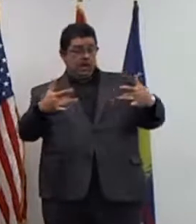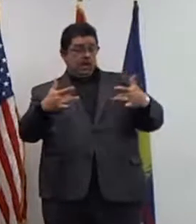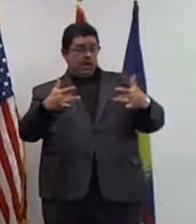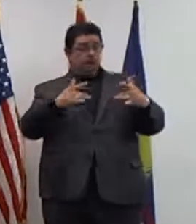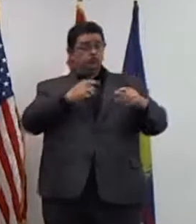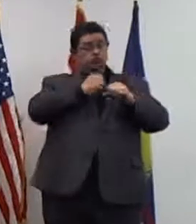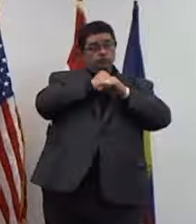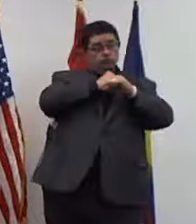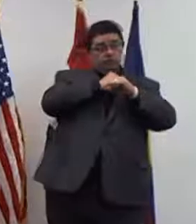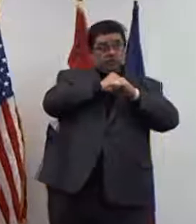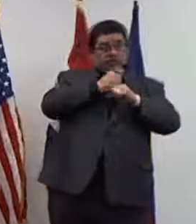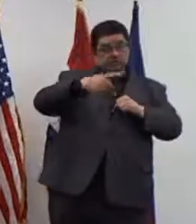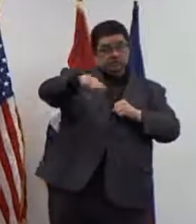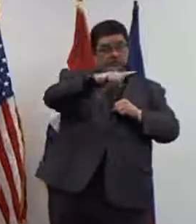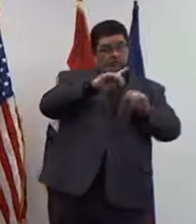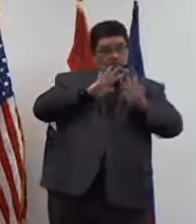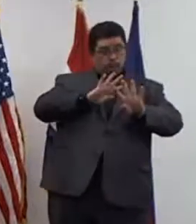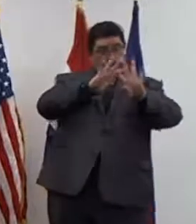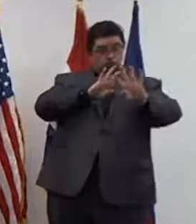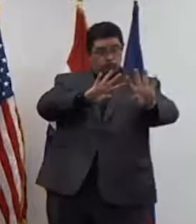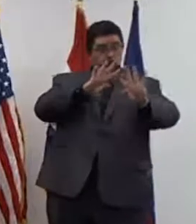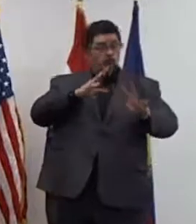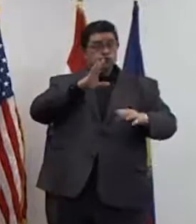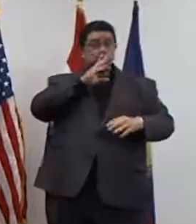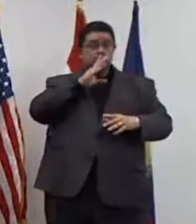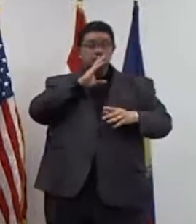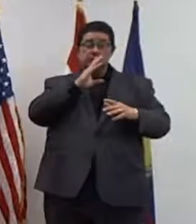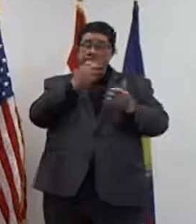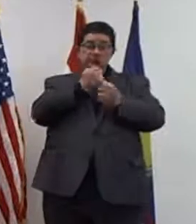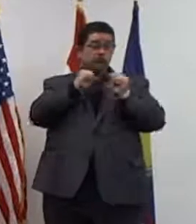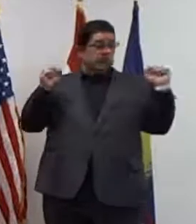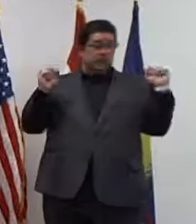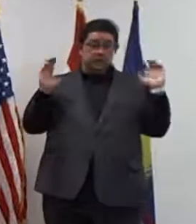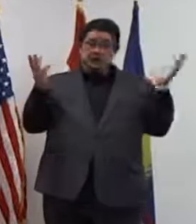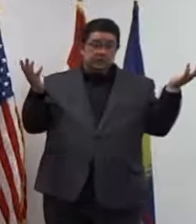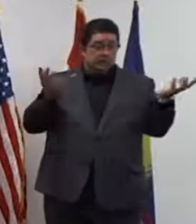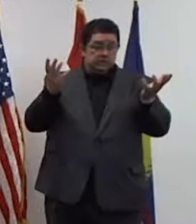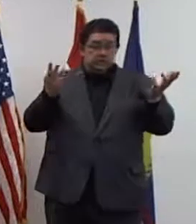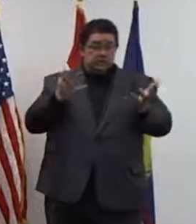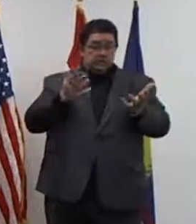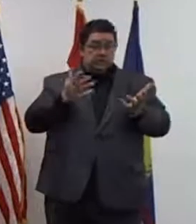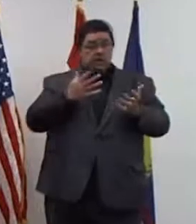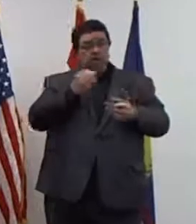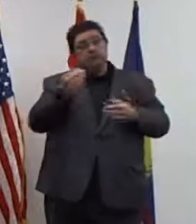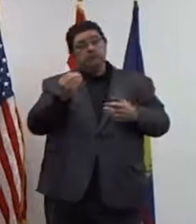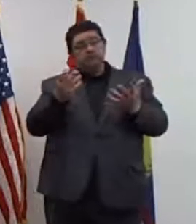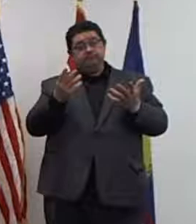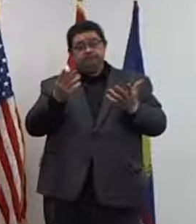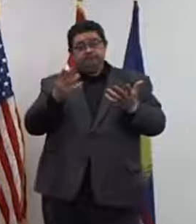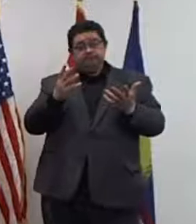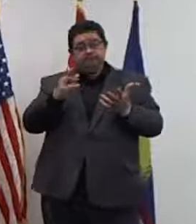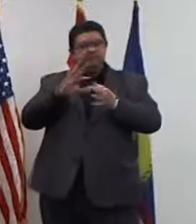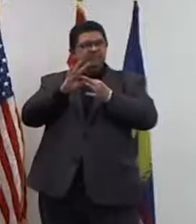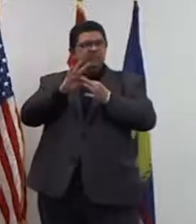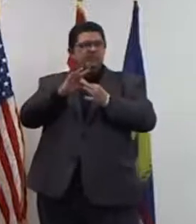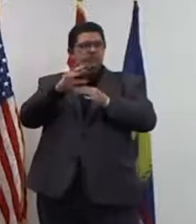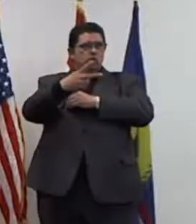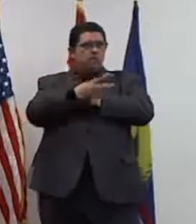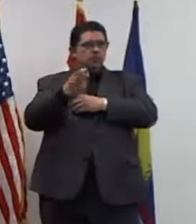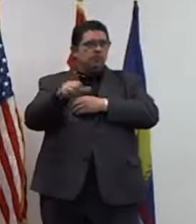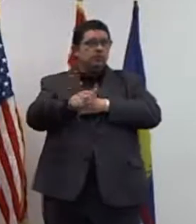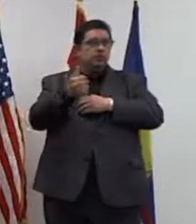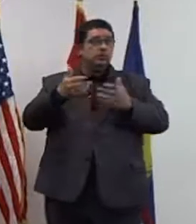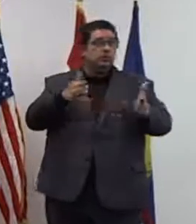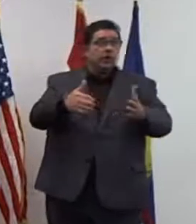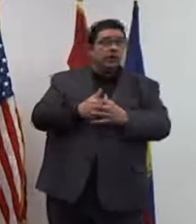and their rights to assemble and to speak freely, and to deal with looters and criminals in a much different way. And then can you talk about the